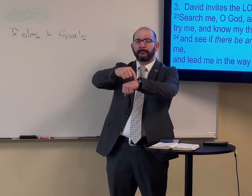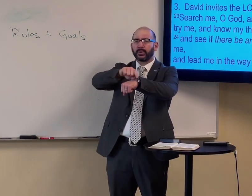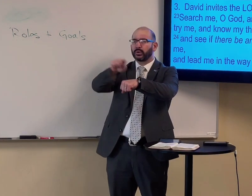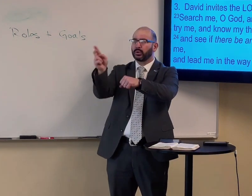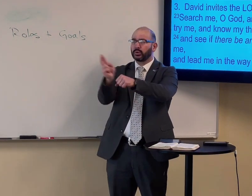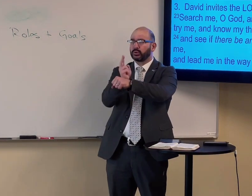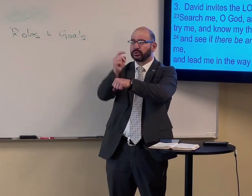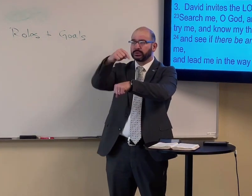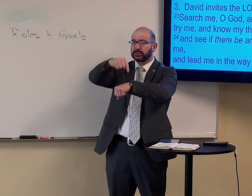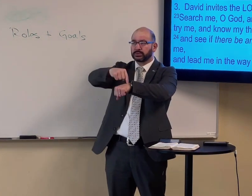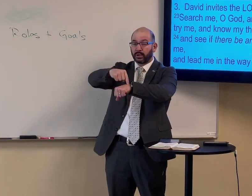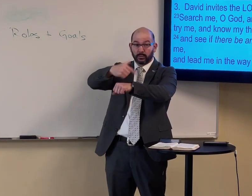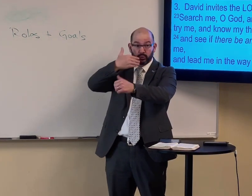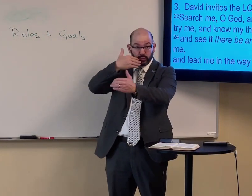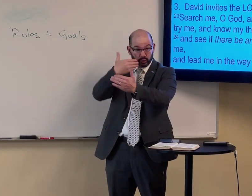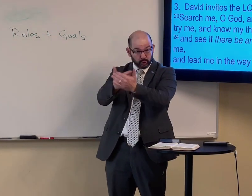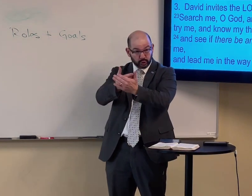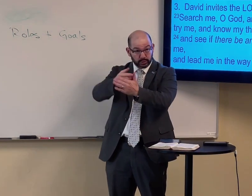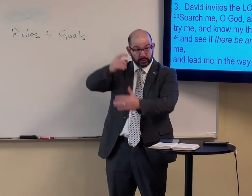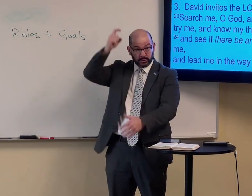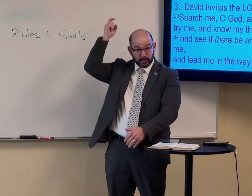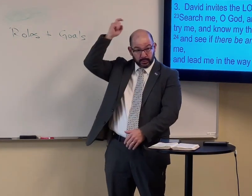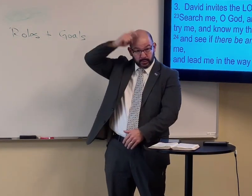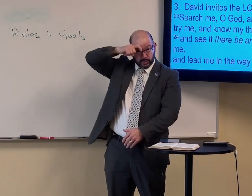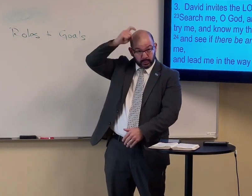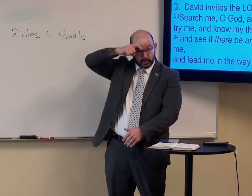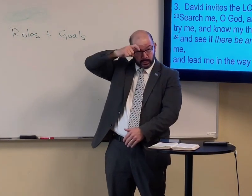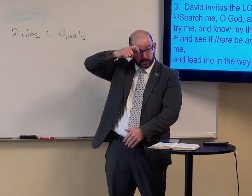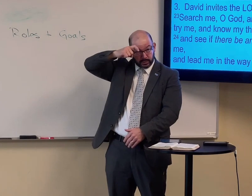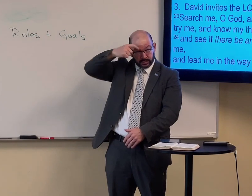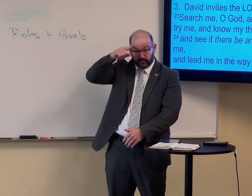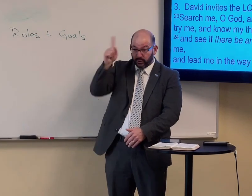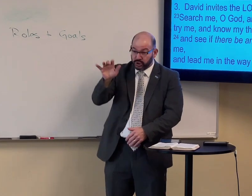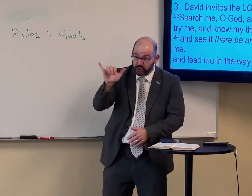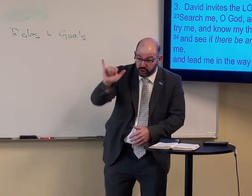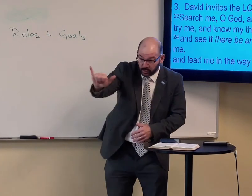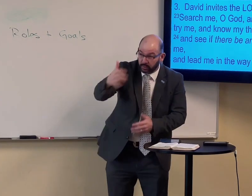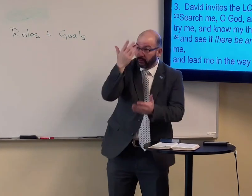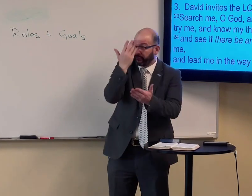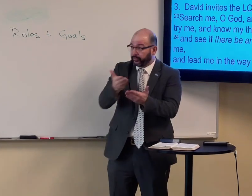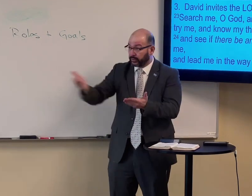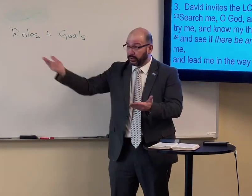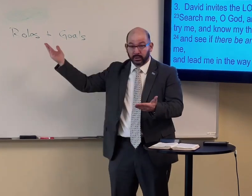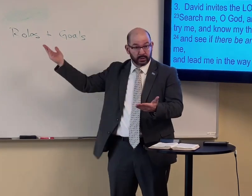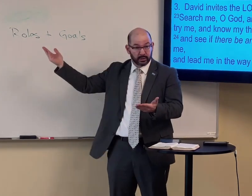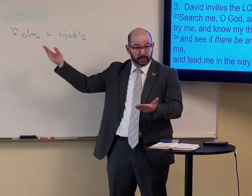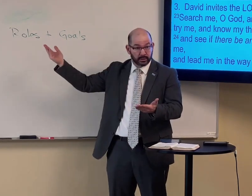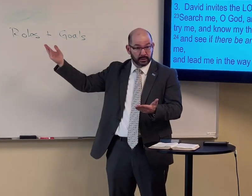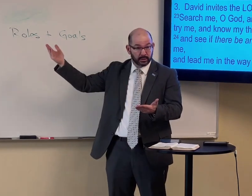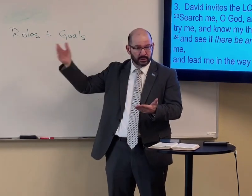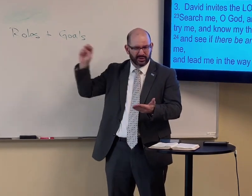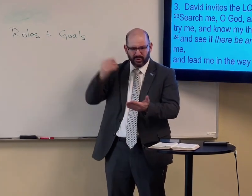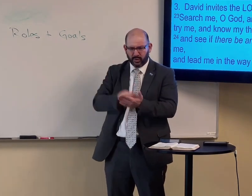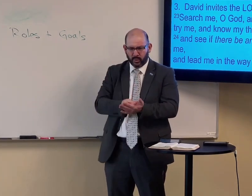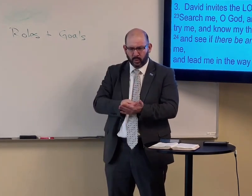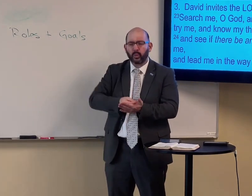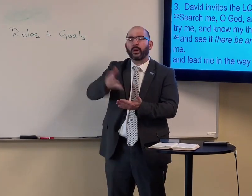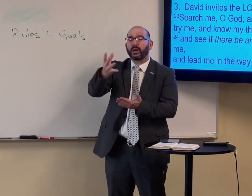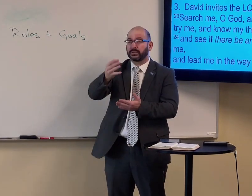How about your time? How do you use your time? Do you use it wisely? Do you use it for eternal things? Or do you